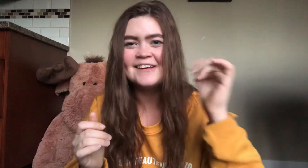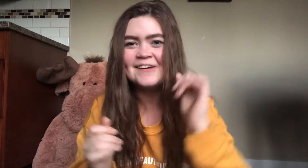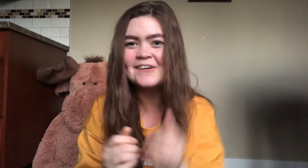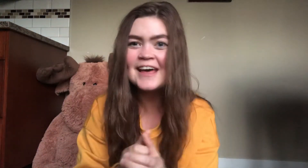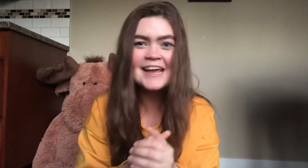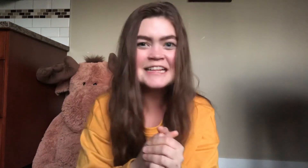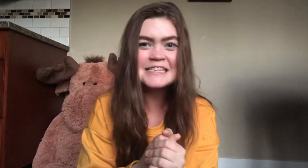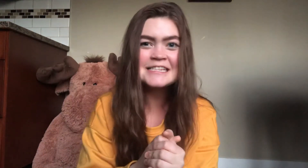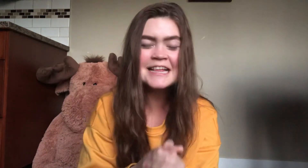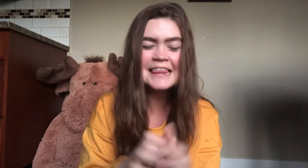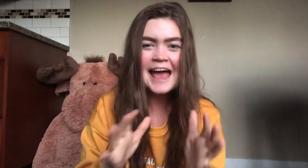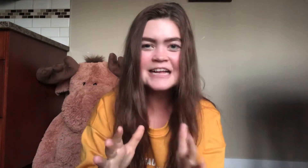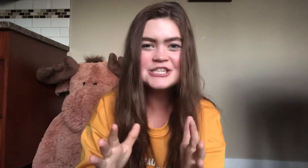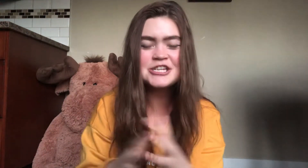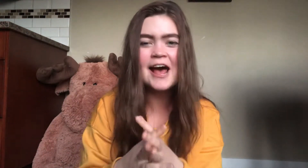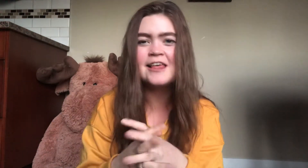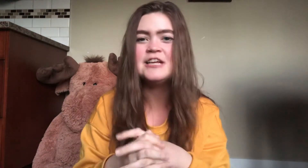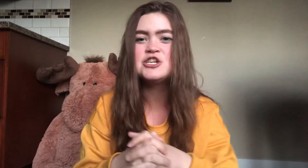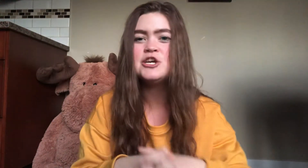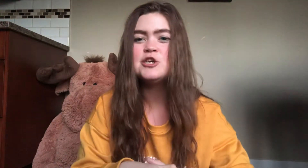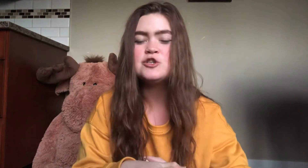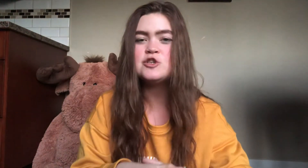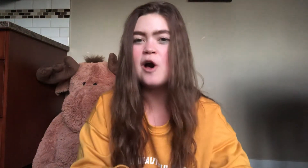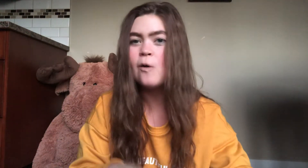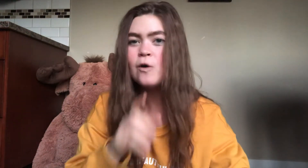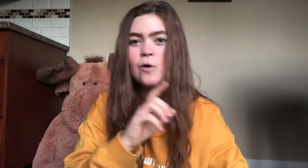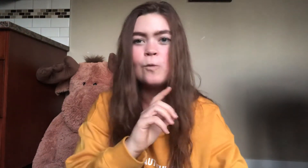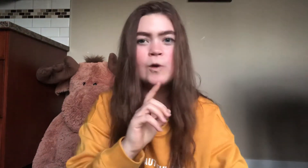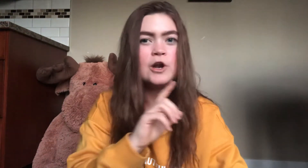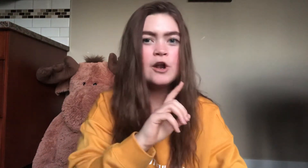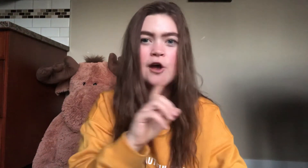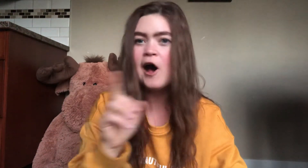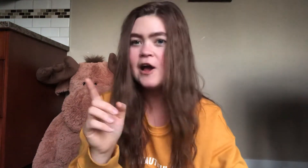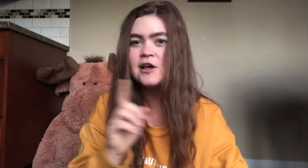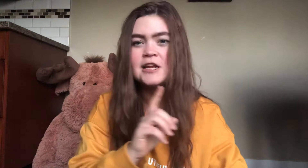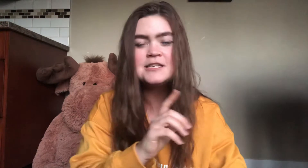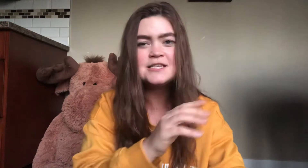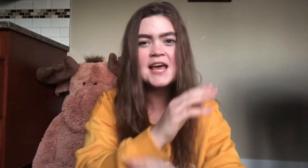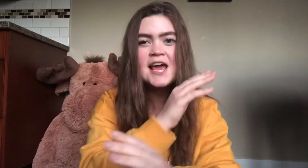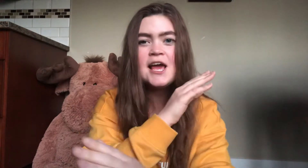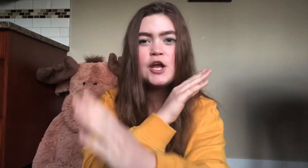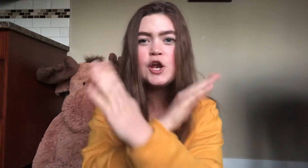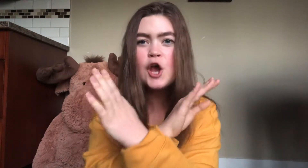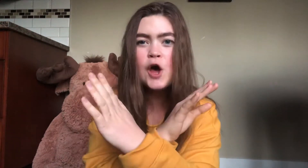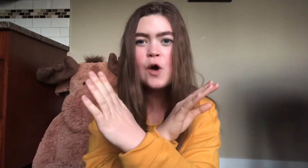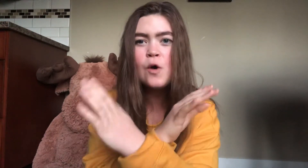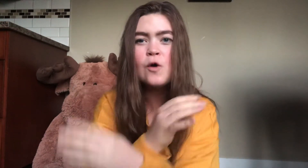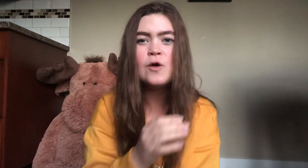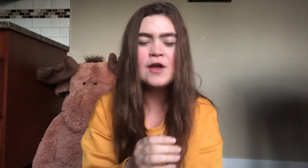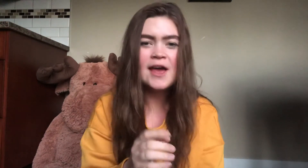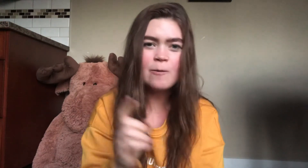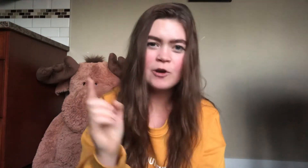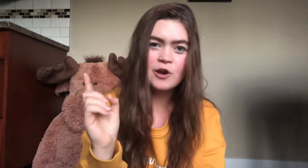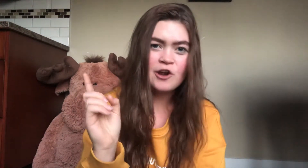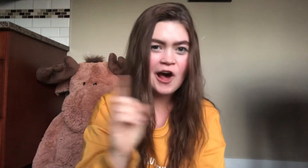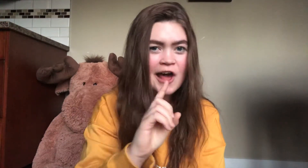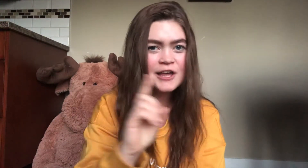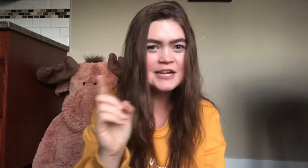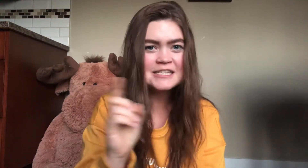All right, this is the last challenge. So we're not gonna say, and we're not gonna